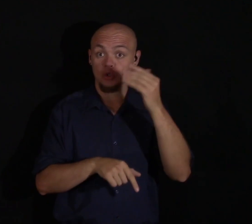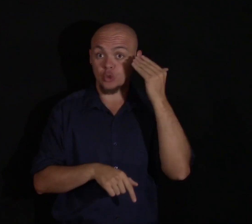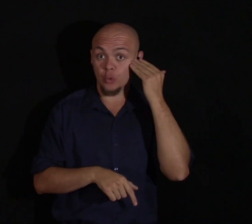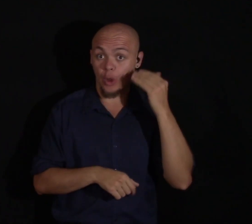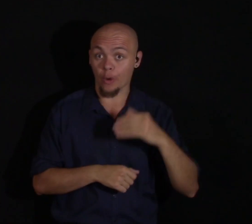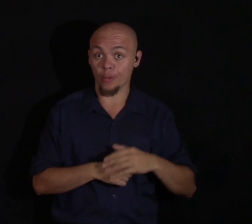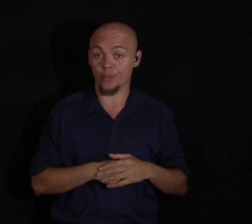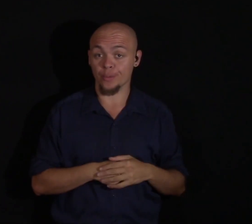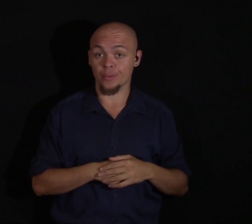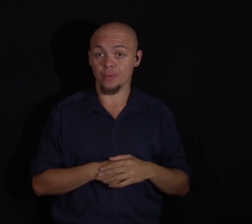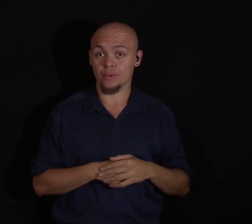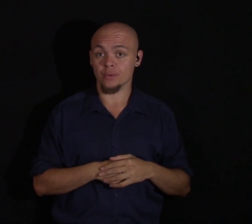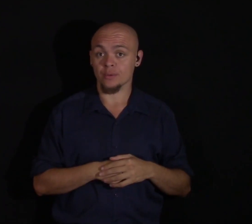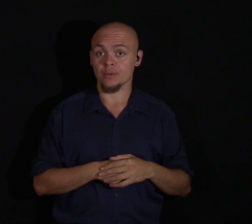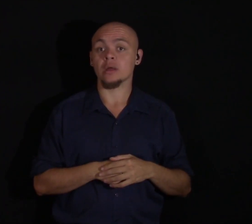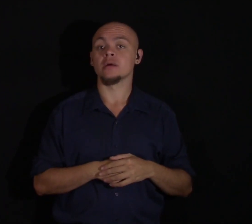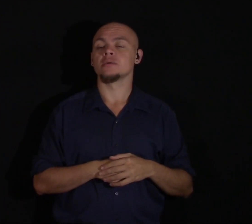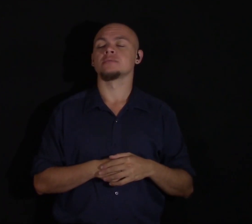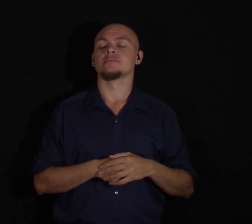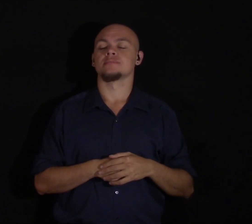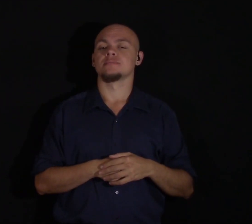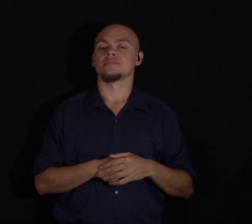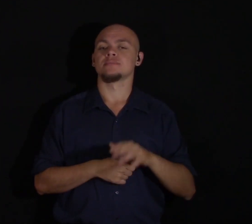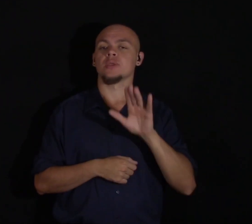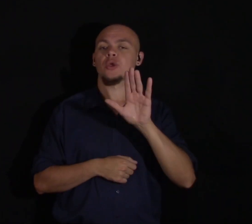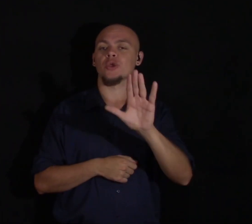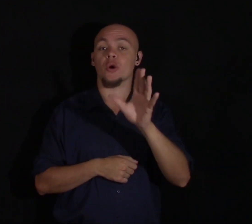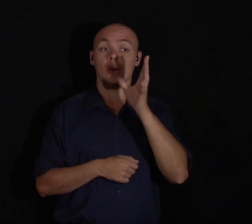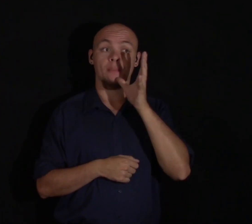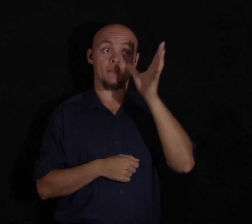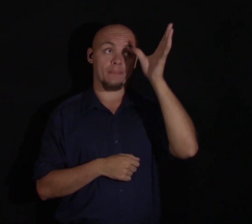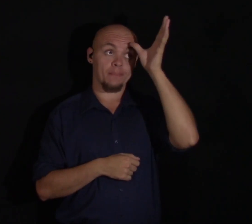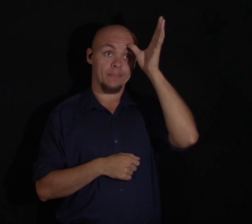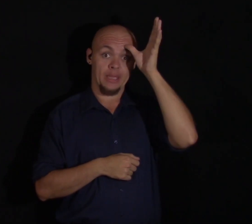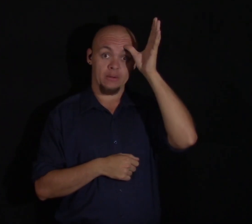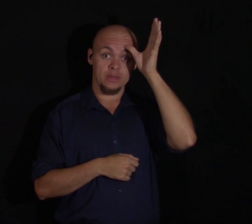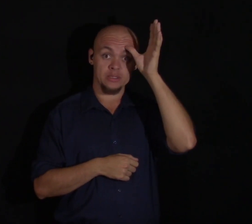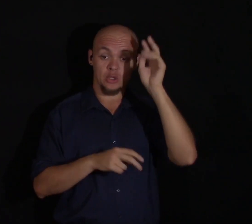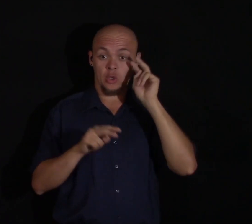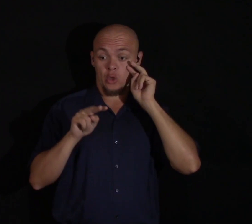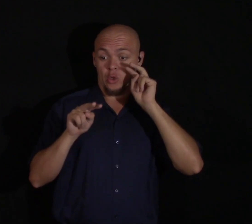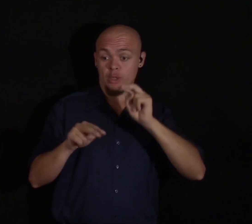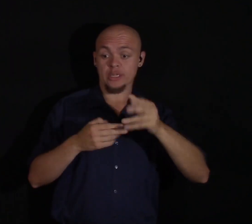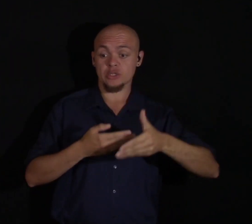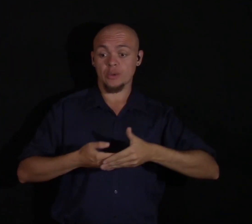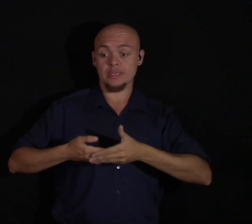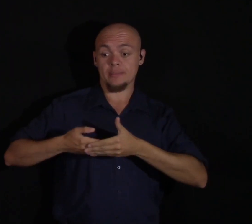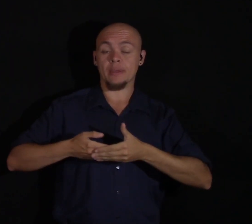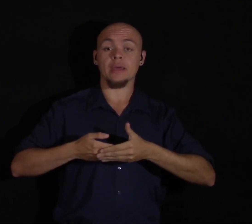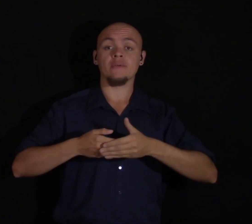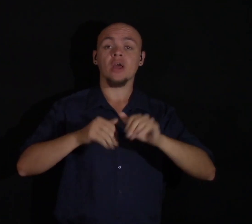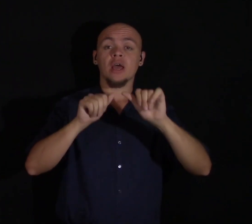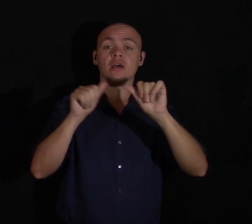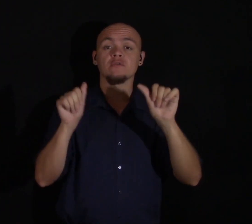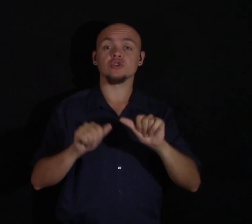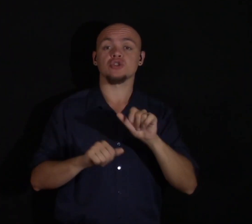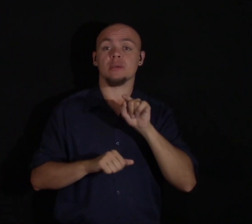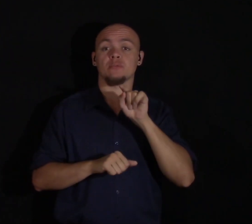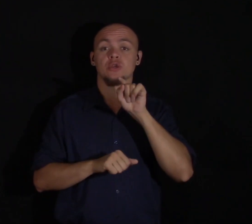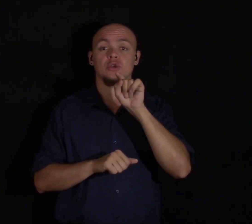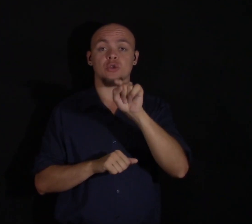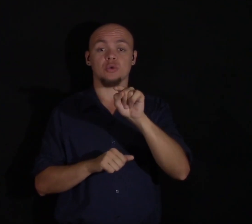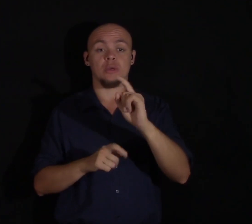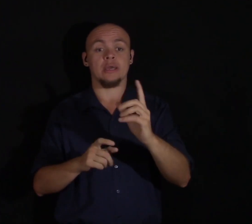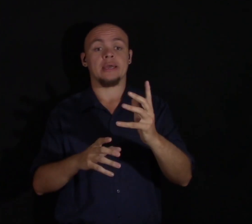How many of you know that the way your parents treated you as an infant has shaped the way that you give